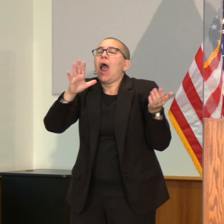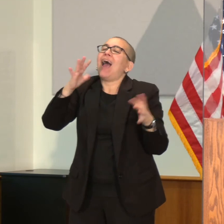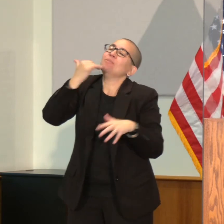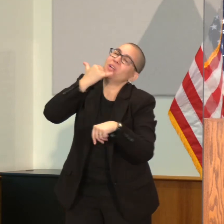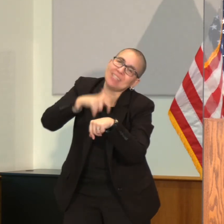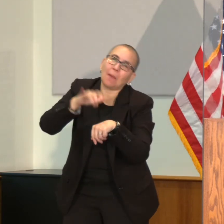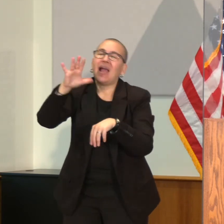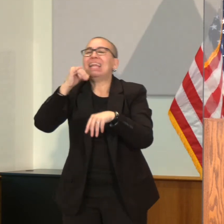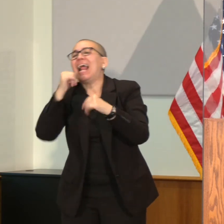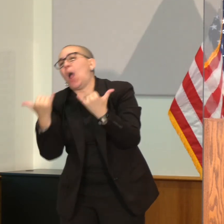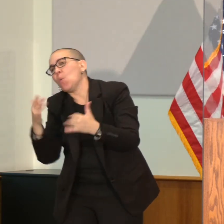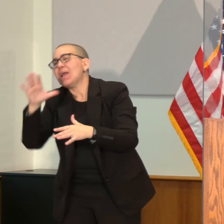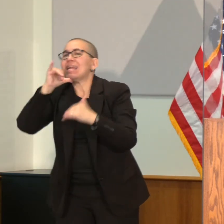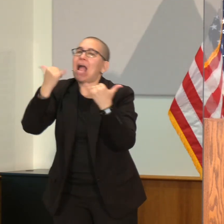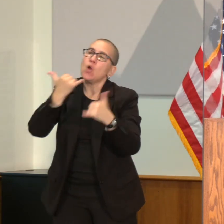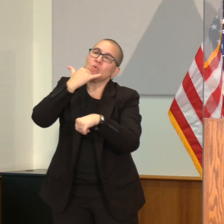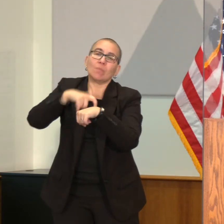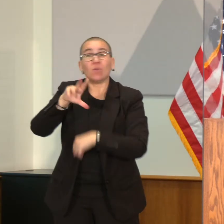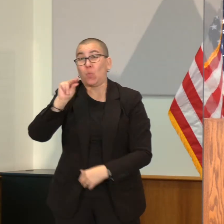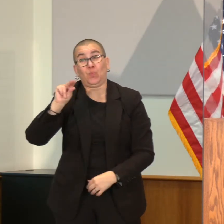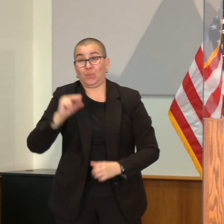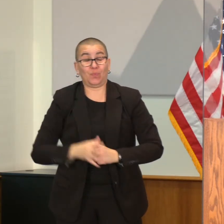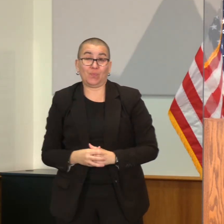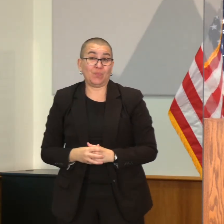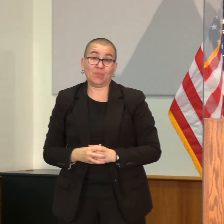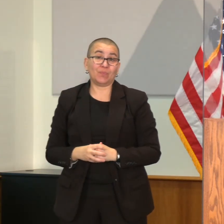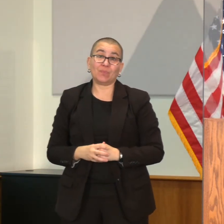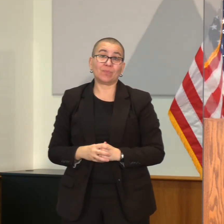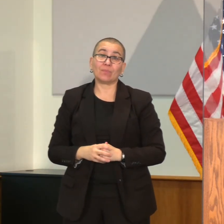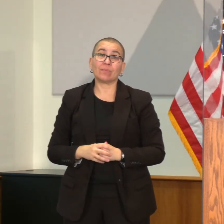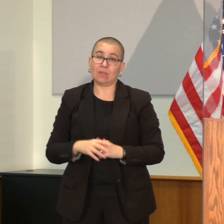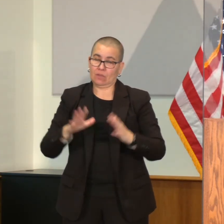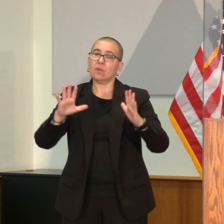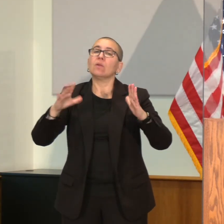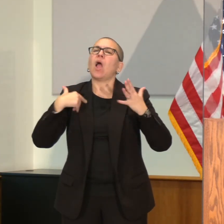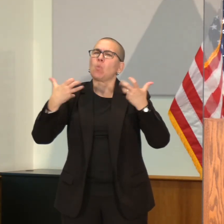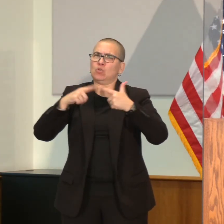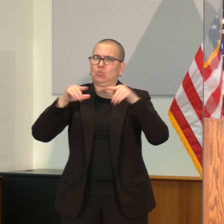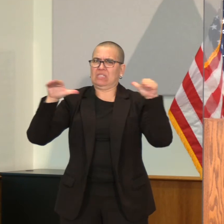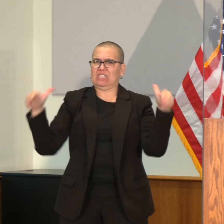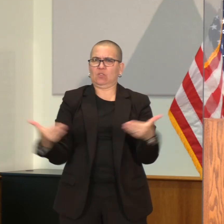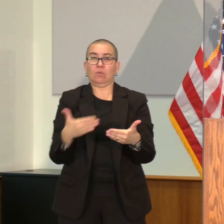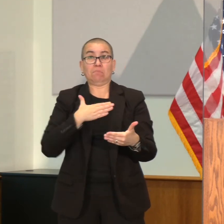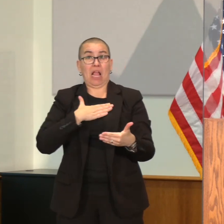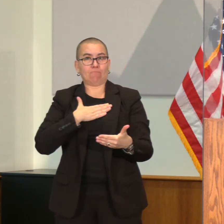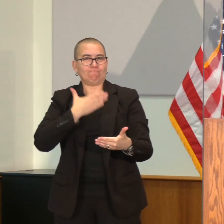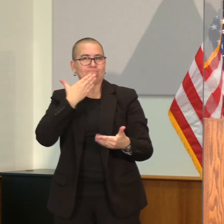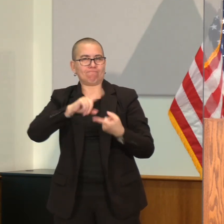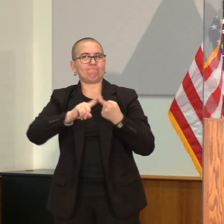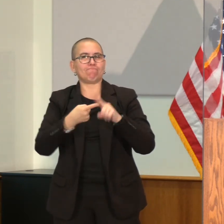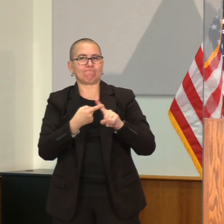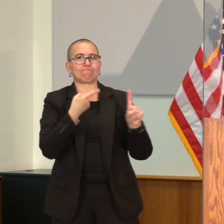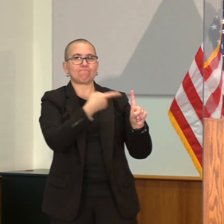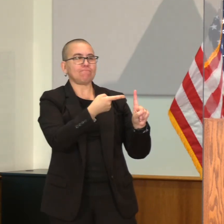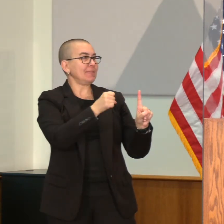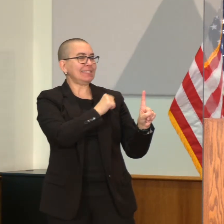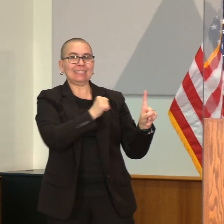members, now I call on my brother and my friend and good public servant, Senator Bobby Joe Champion.